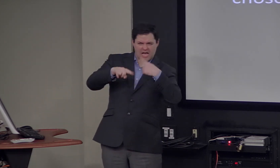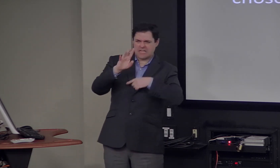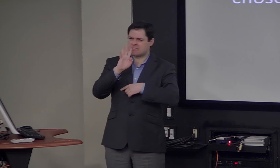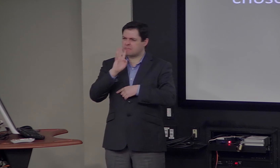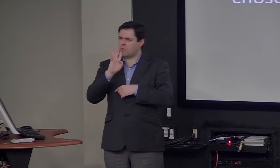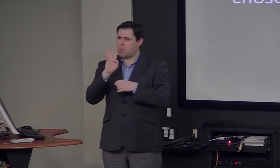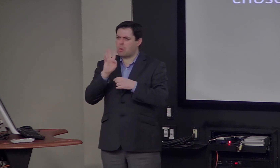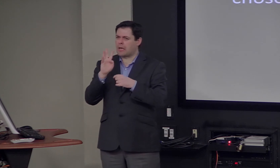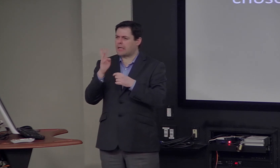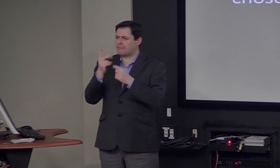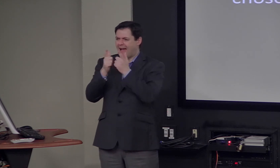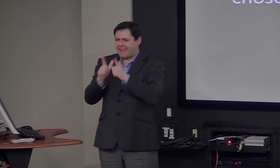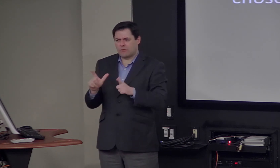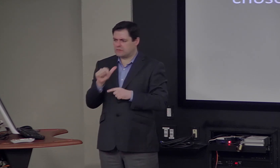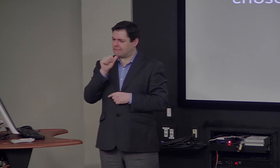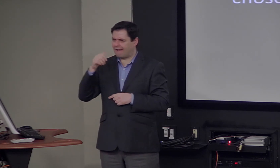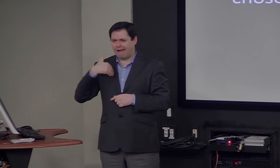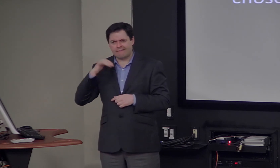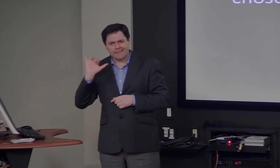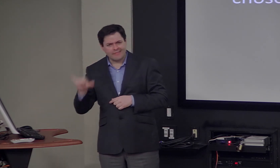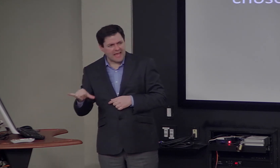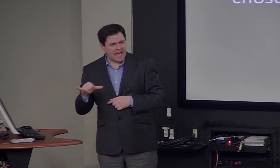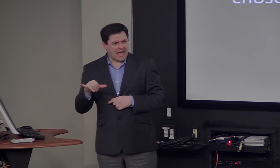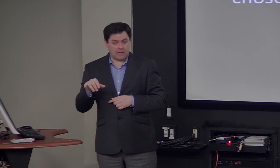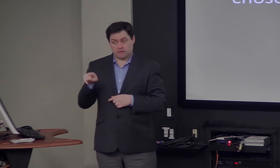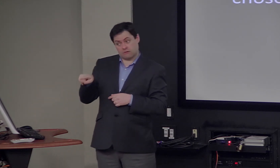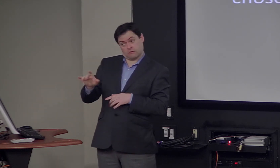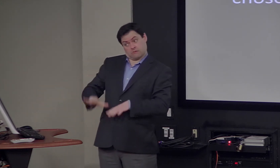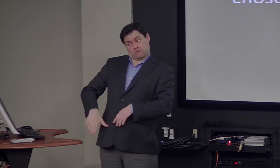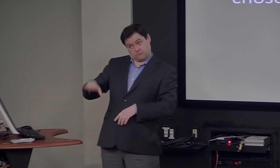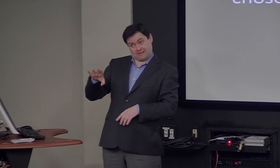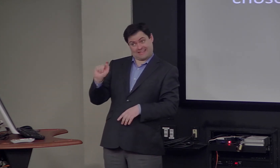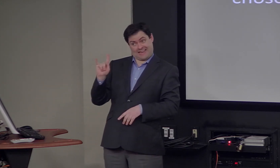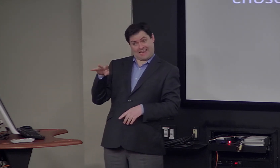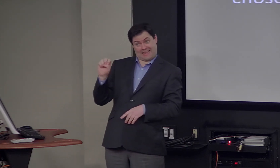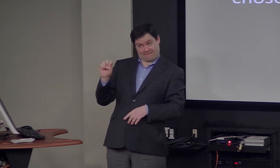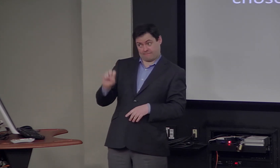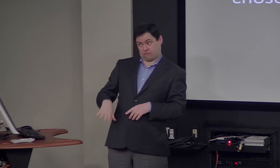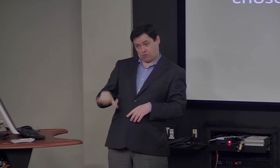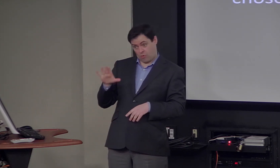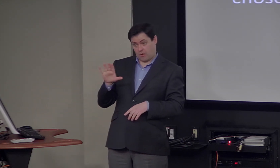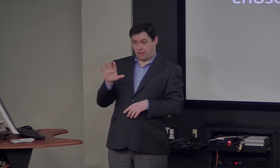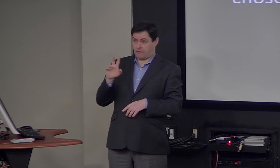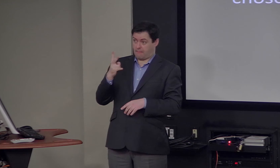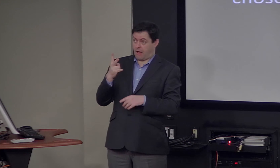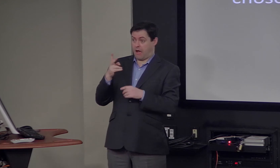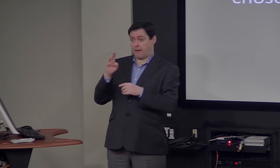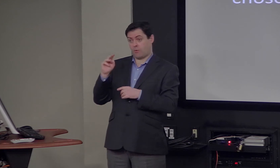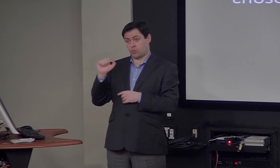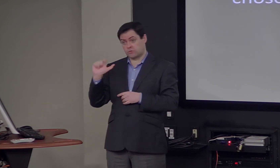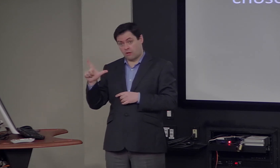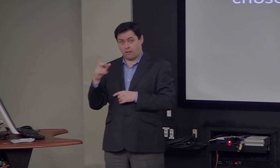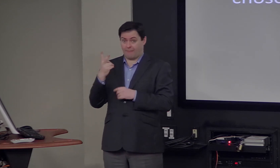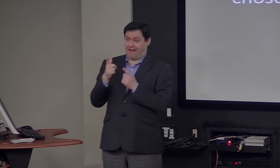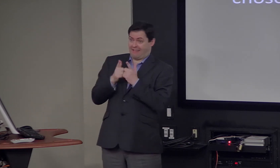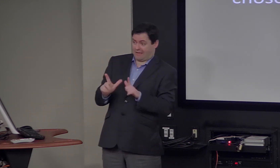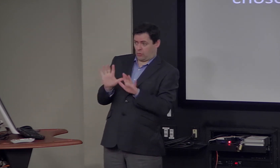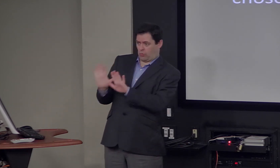to us in spoken language, but unfortunately we don't have the same kind of data available in sign languages. Do people growing